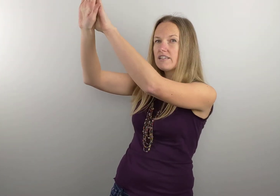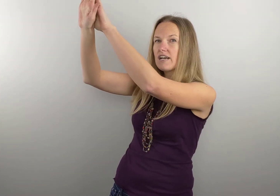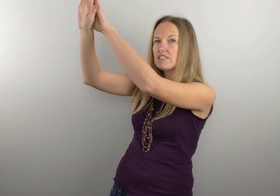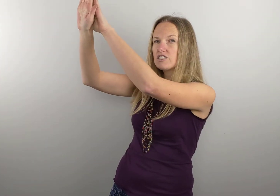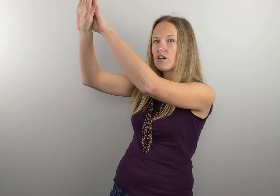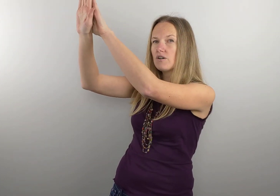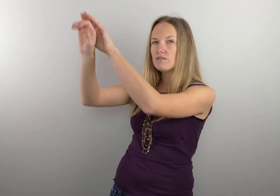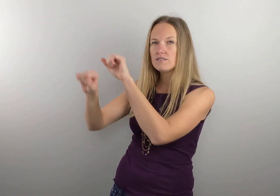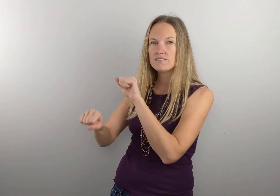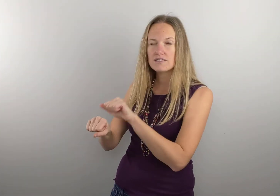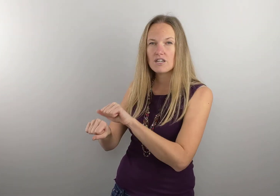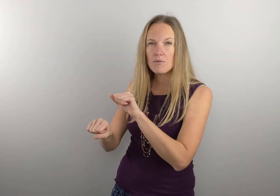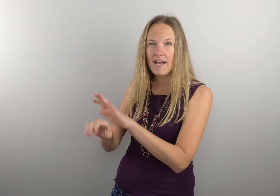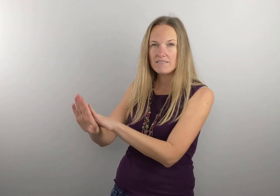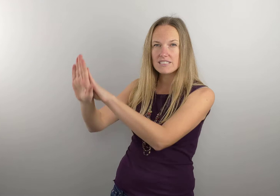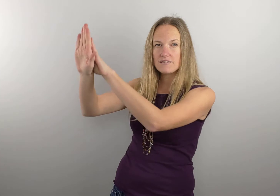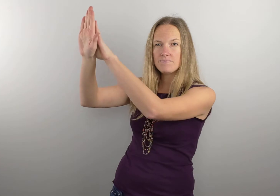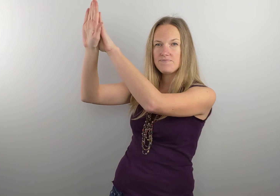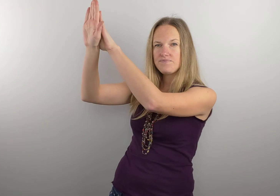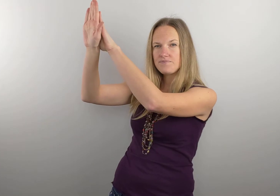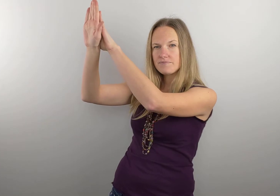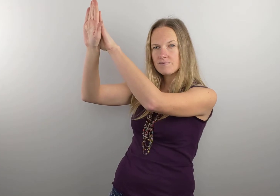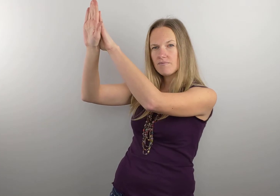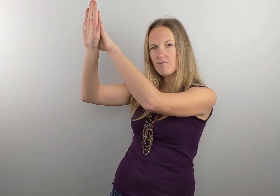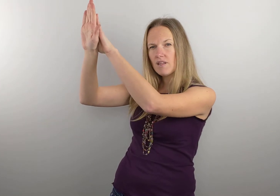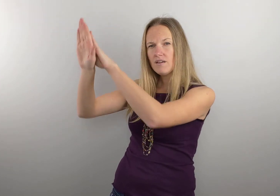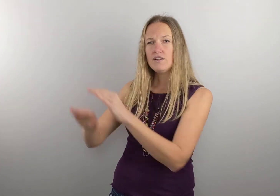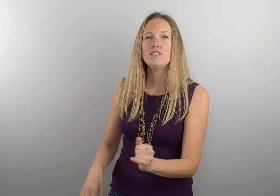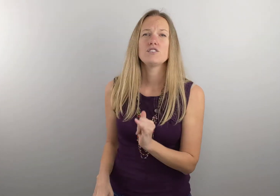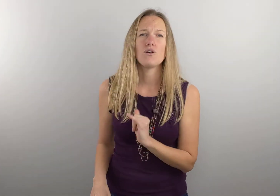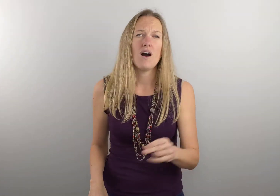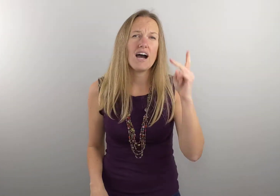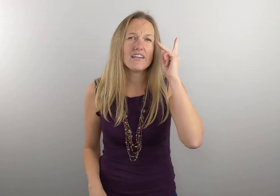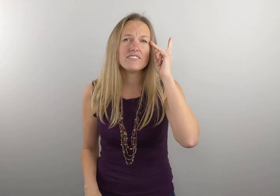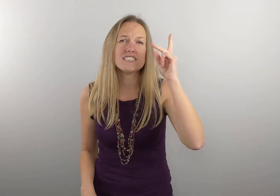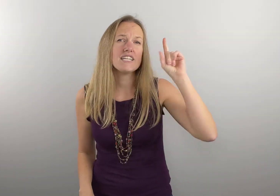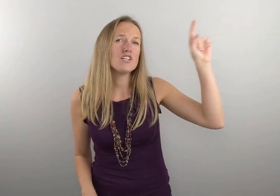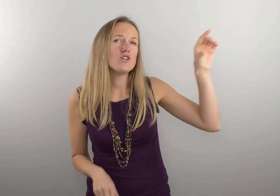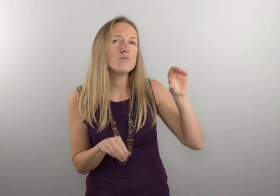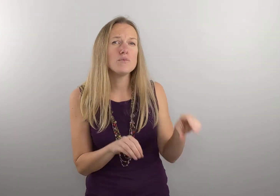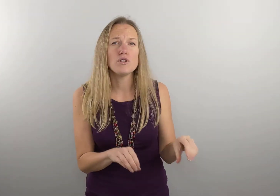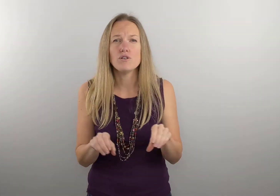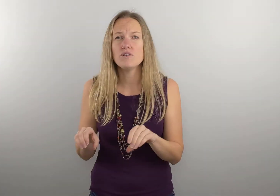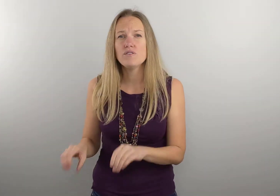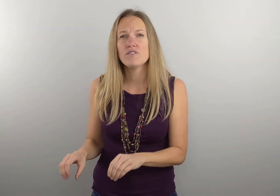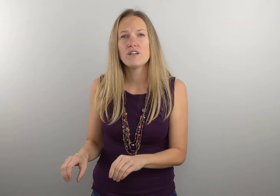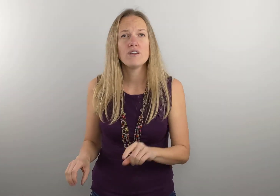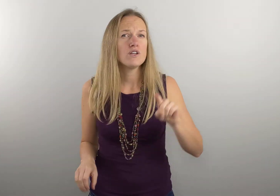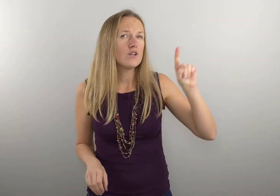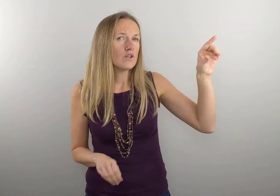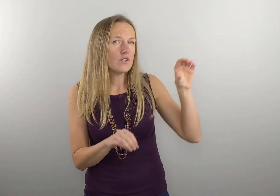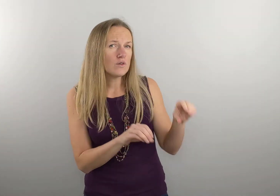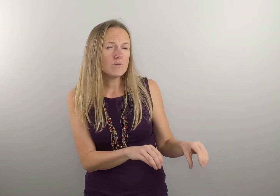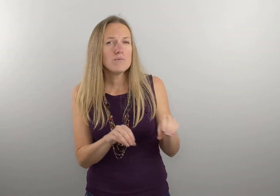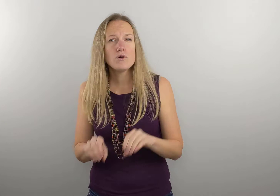kind of show the tall mountain. So I've seen you move